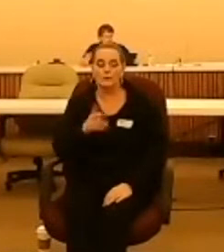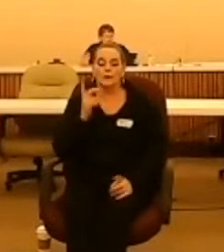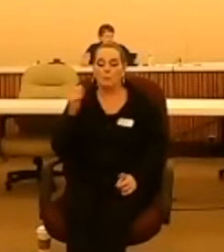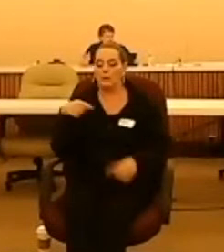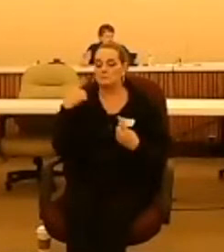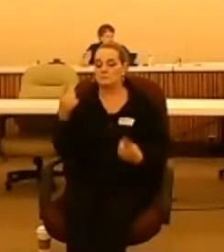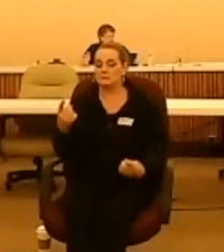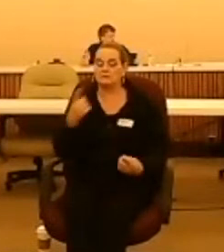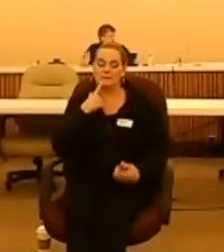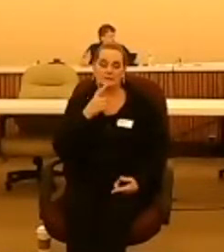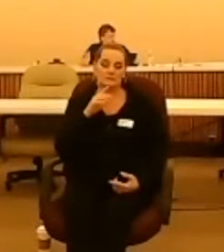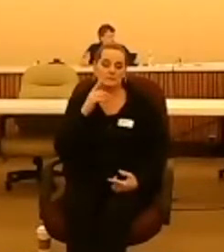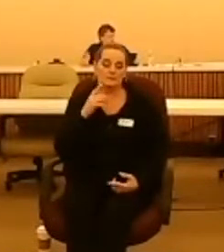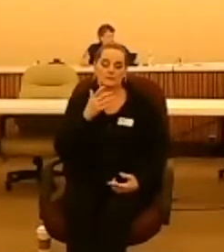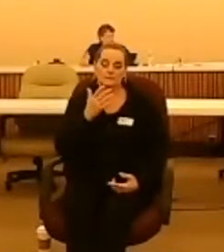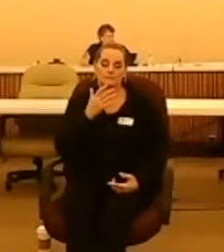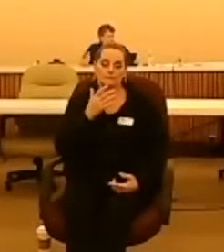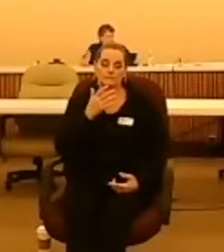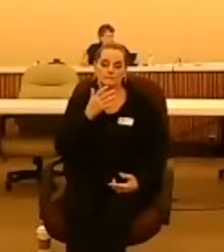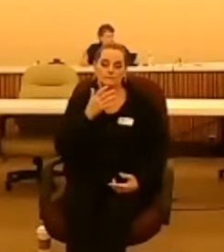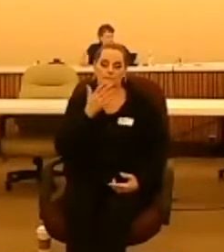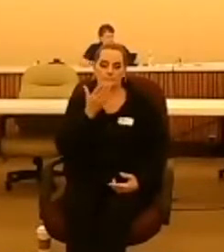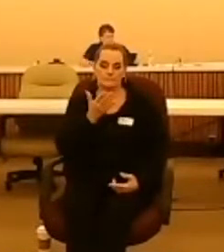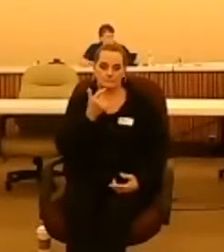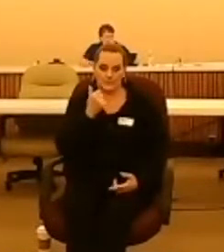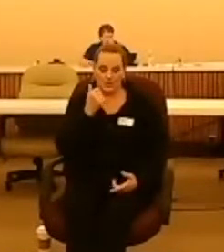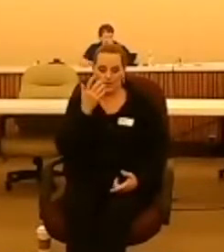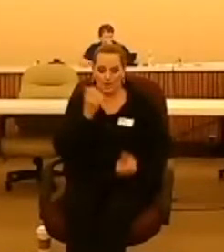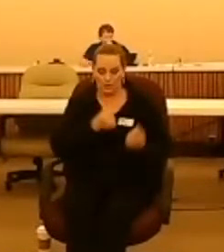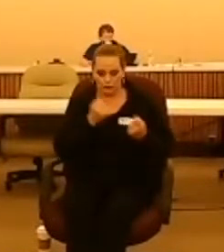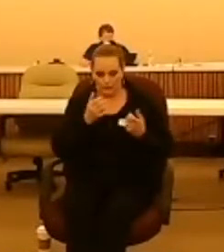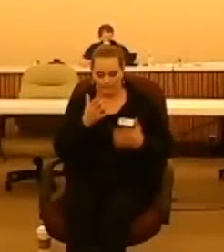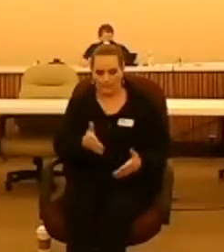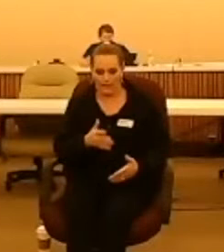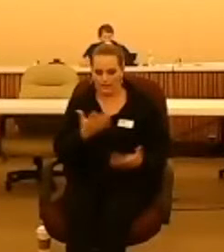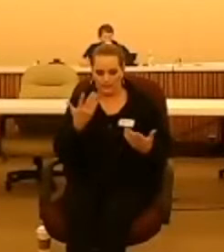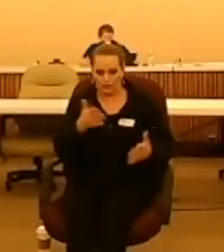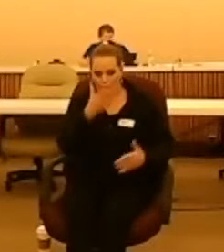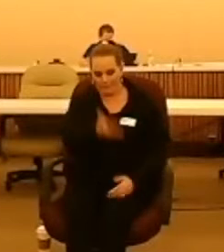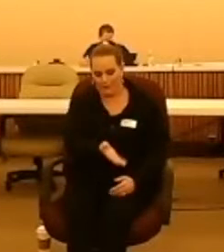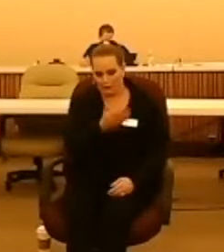an existing driveway entrance right now for a house, I don't see how that would be the case. But